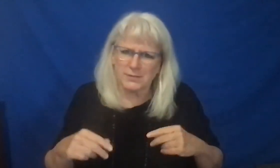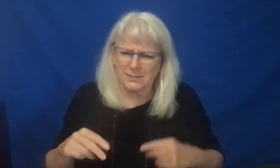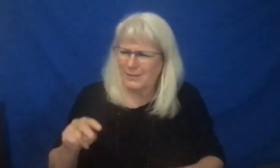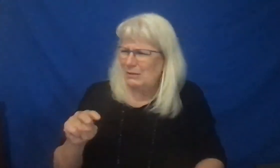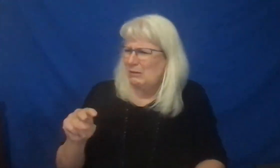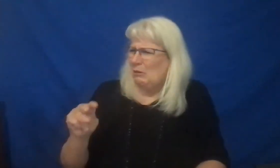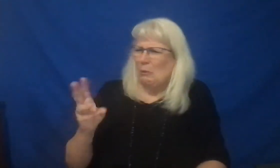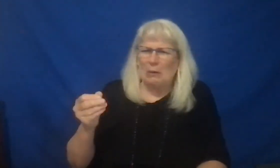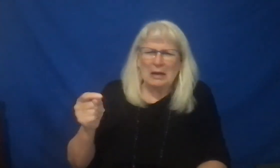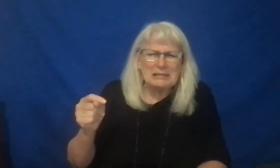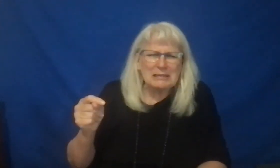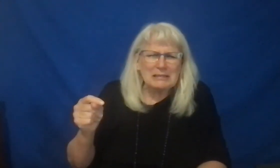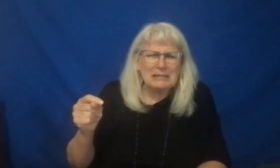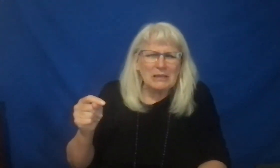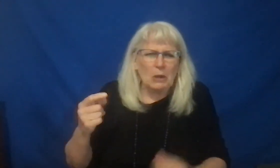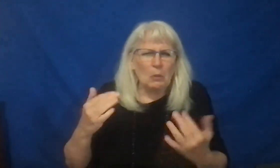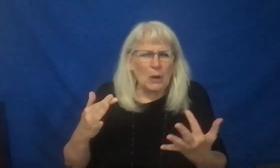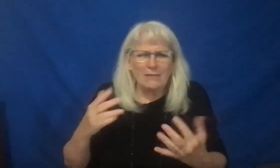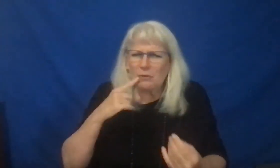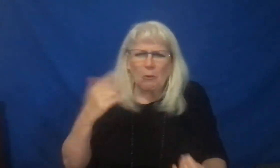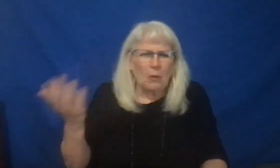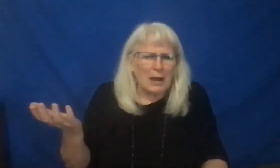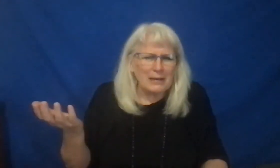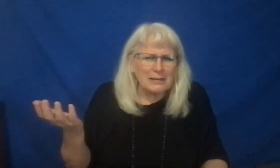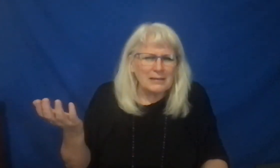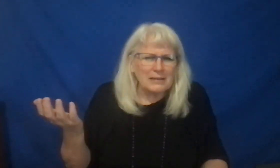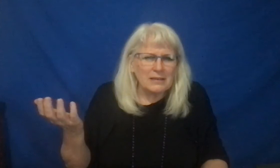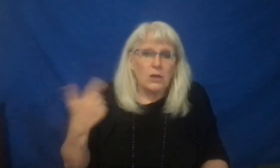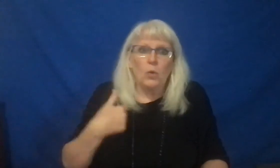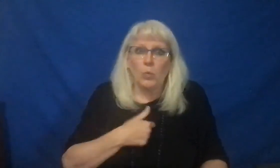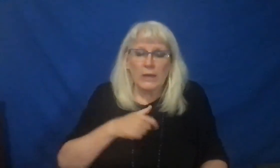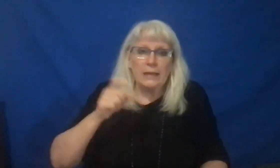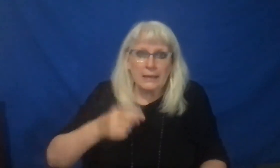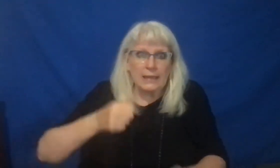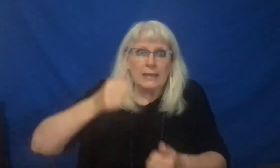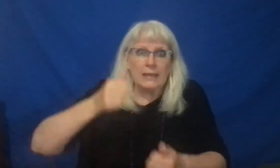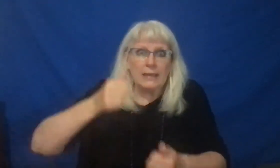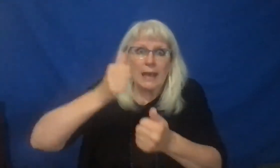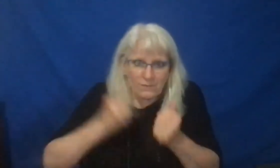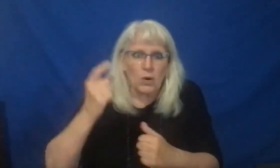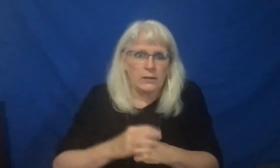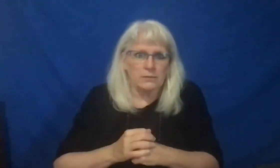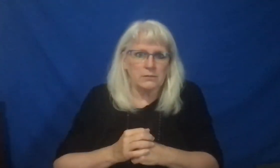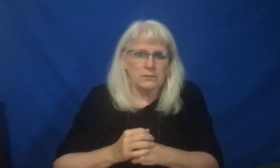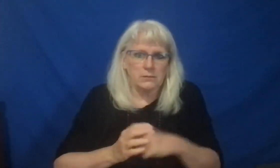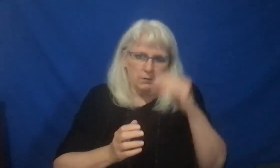what? Wait for what? We need every single voice, right? Like, and it's been amazing to me